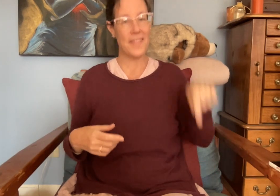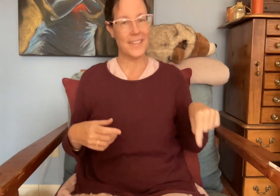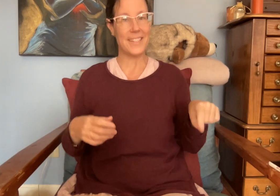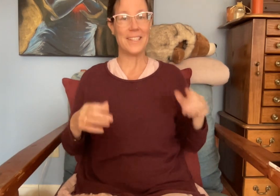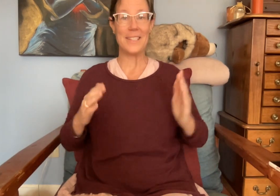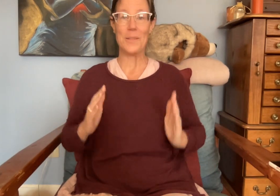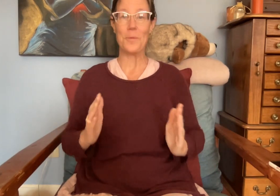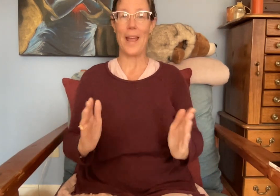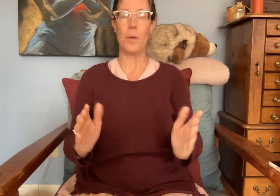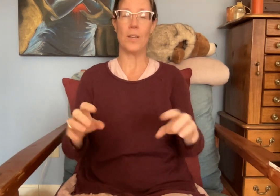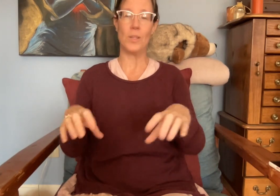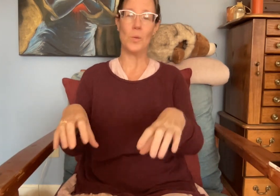This is the way we do.